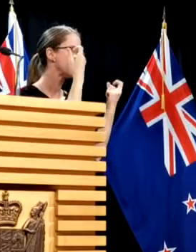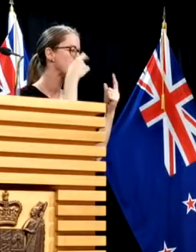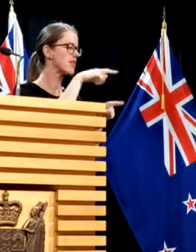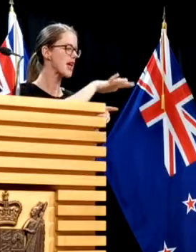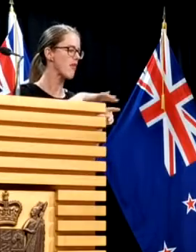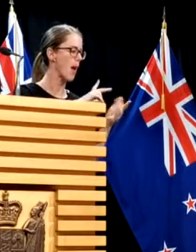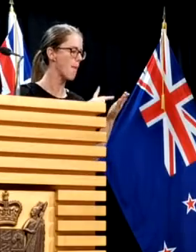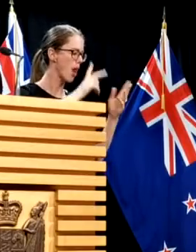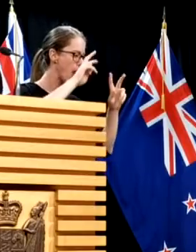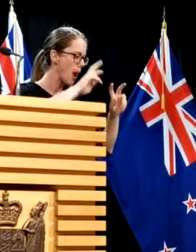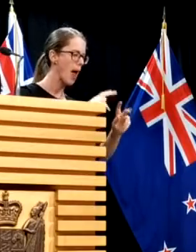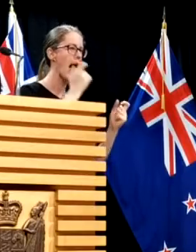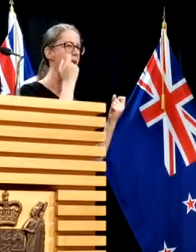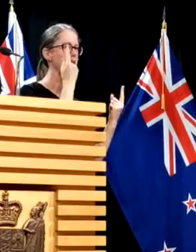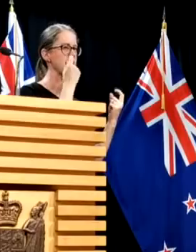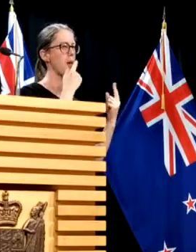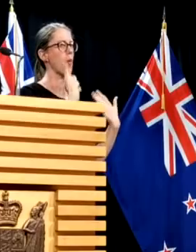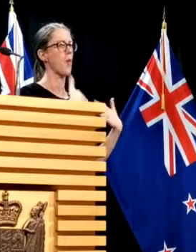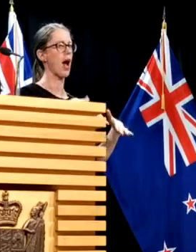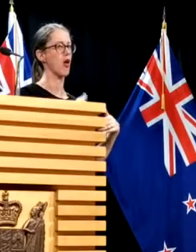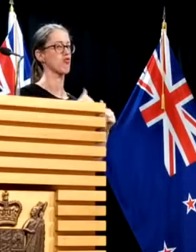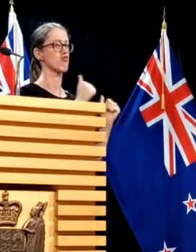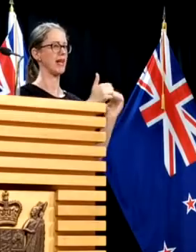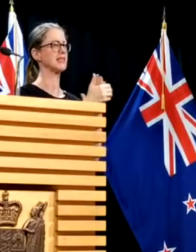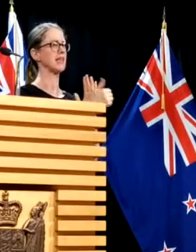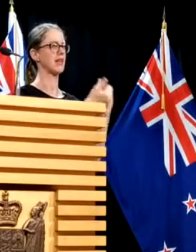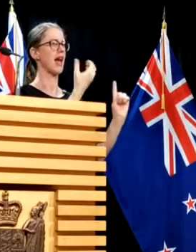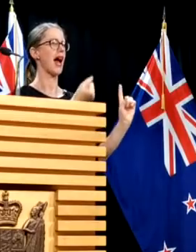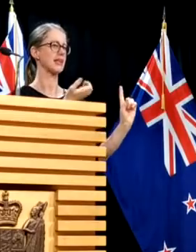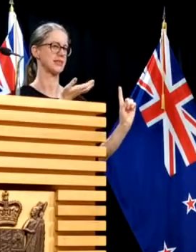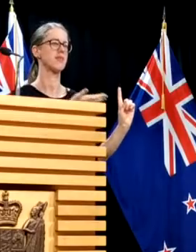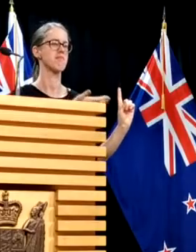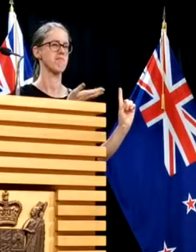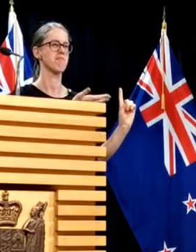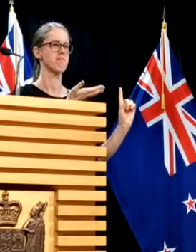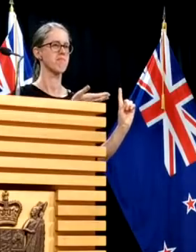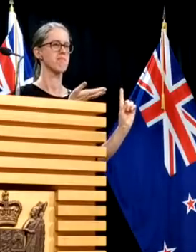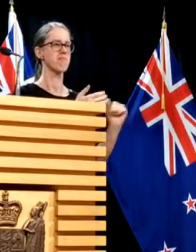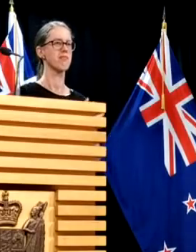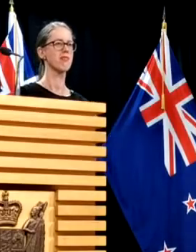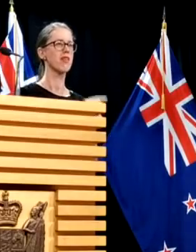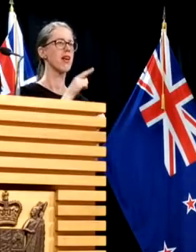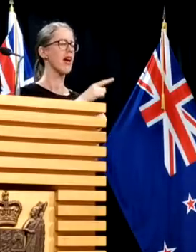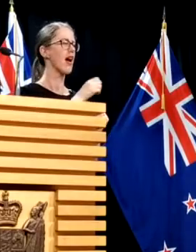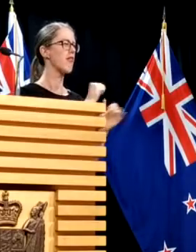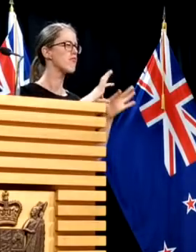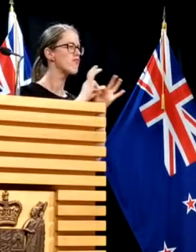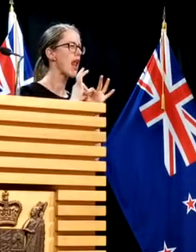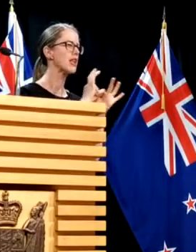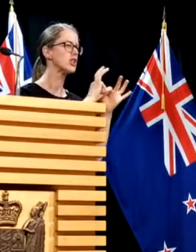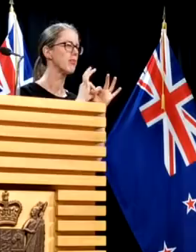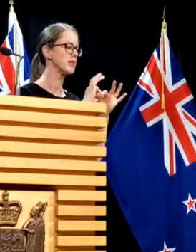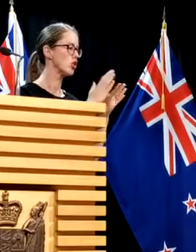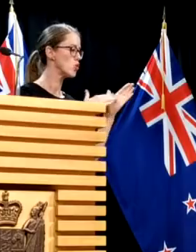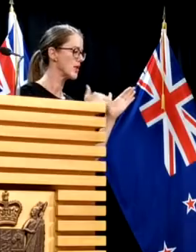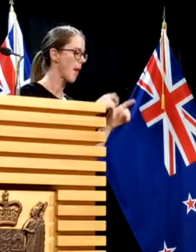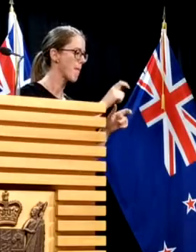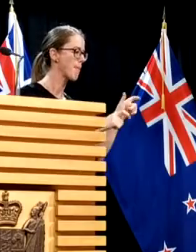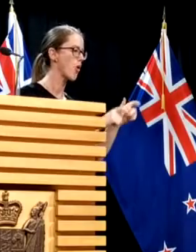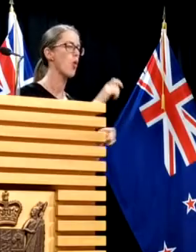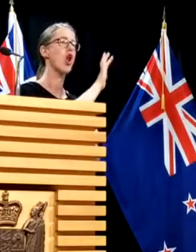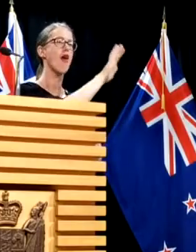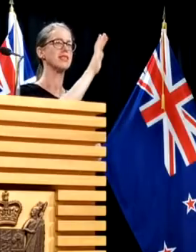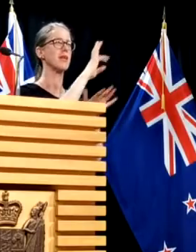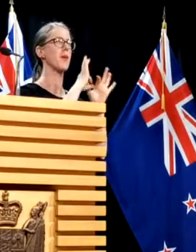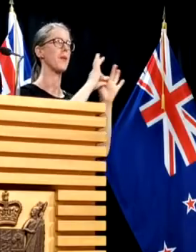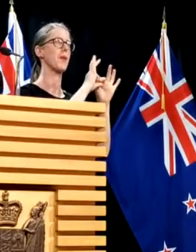policy area is an important skill set to tap into, and he has a range of domestic and international stakeholder relationships that